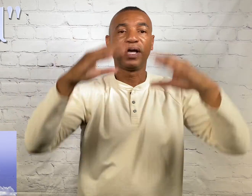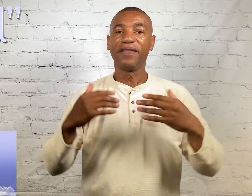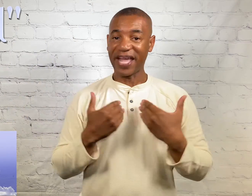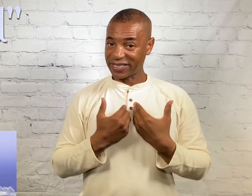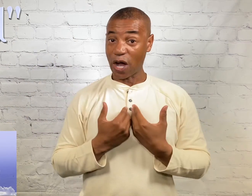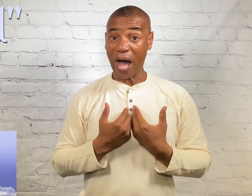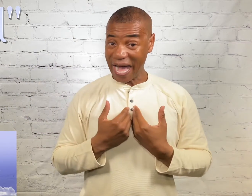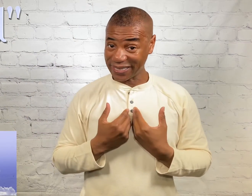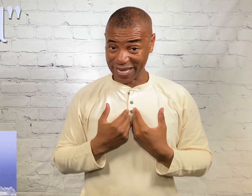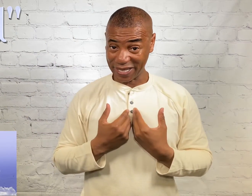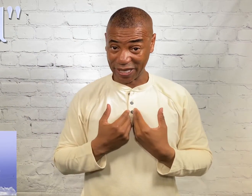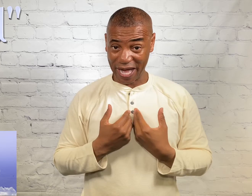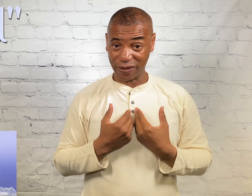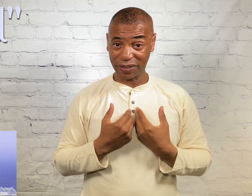That is how I sign cloud.